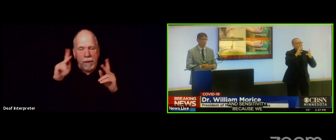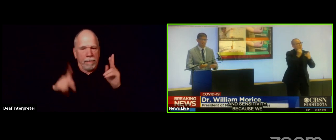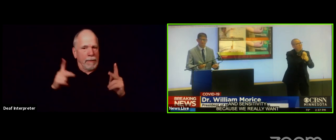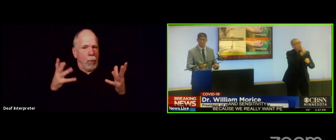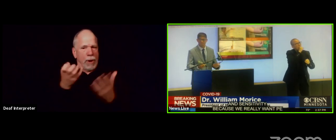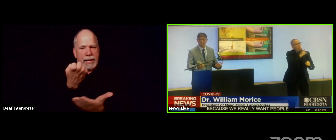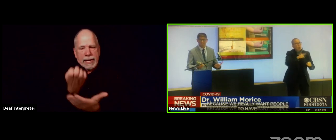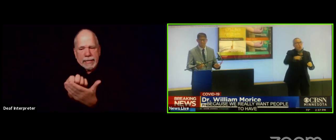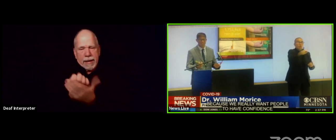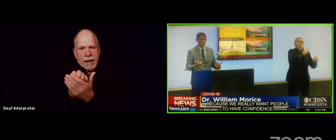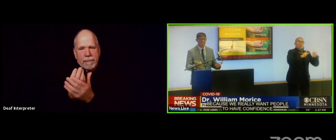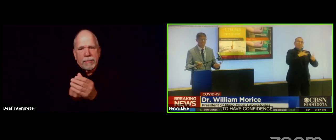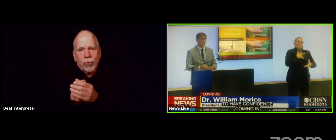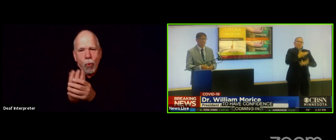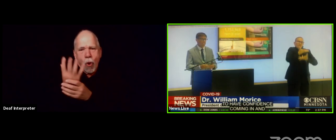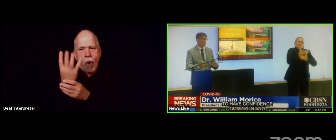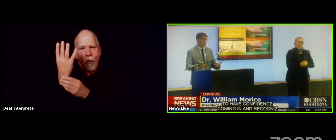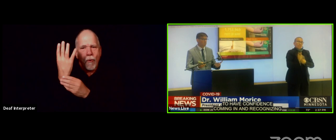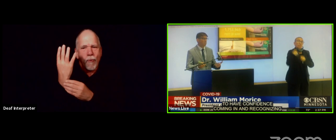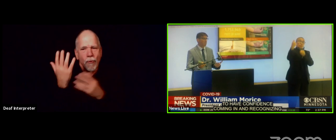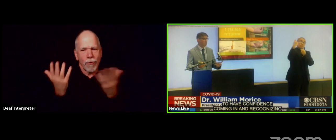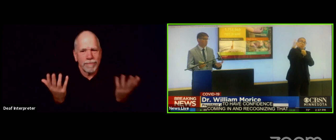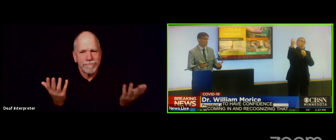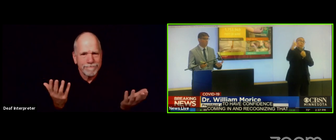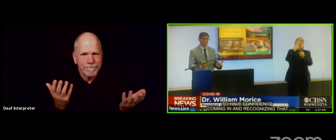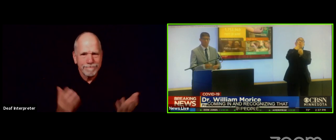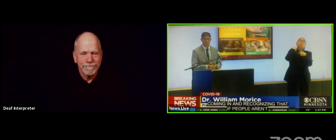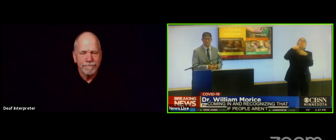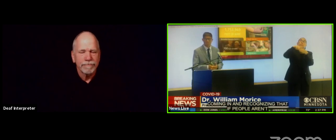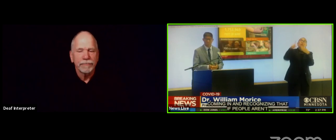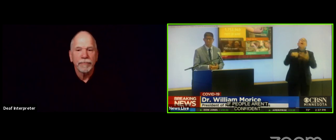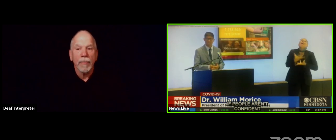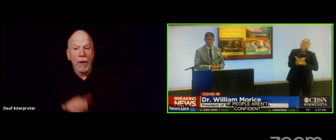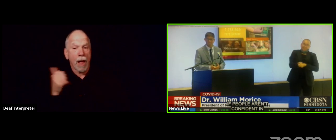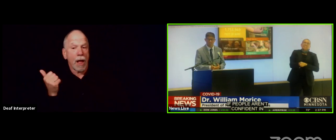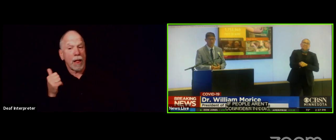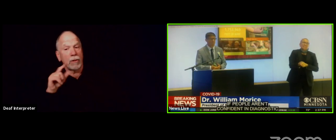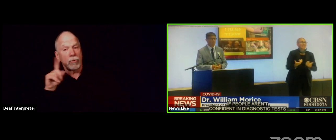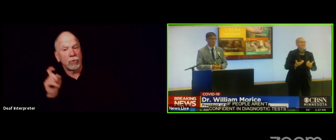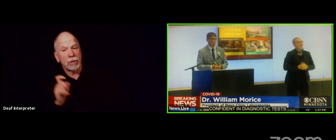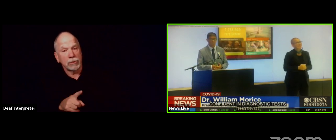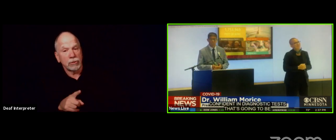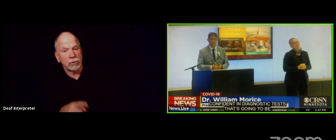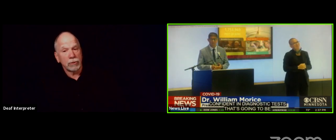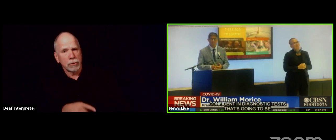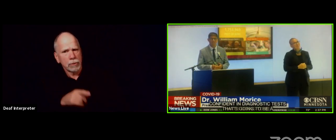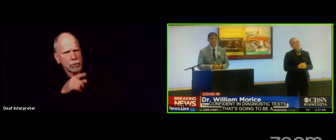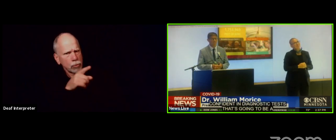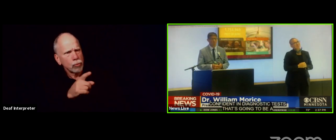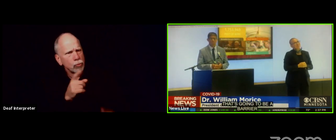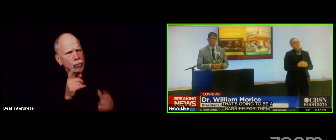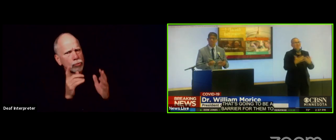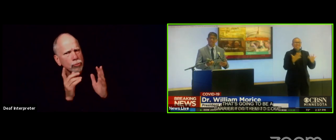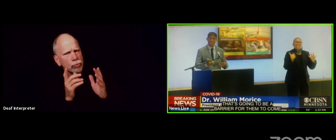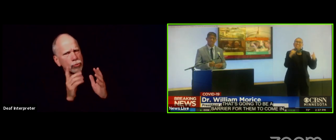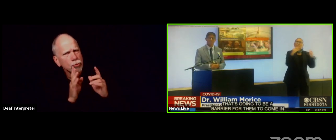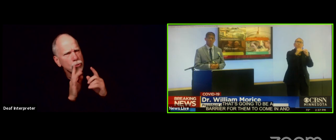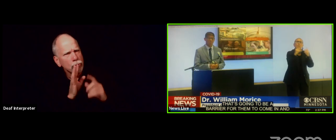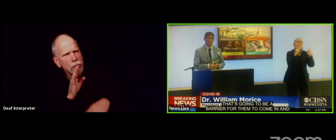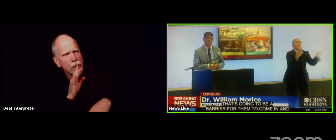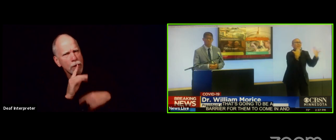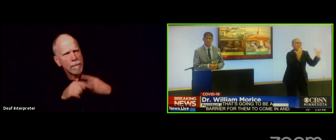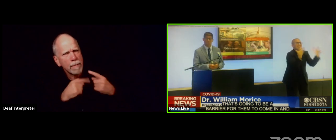aren't confident in diagnostic tests, that's going to be another barrier for them to actually want to come in and get tested. So been a really a very intense focus on that. And I